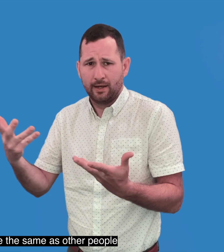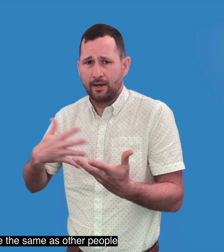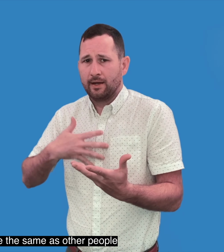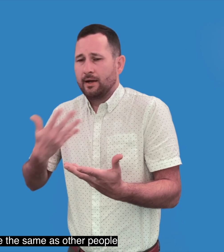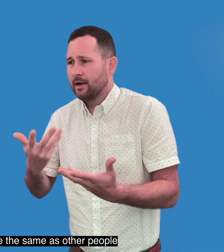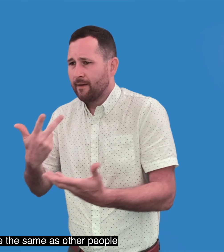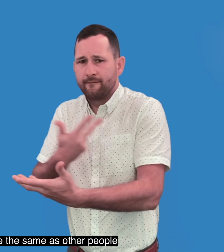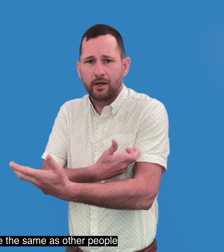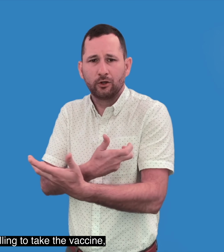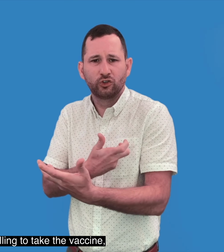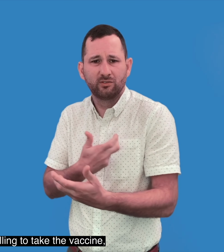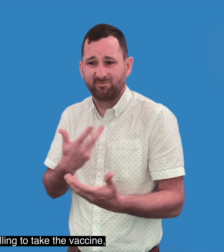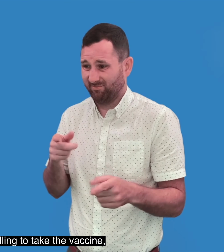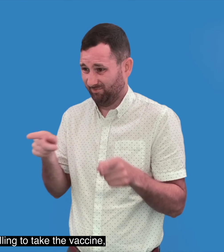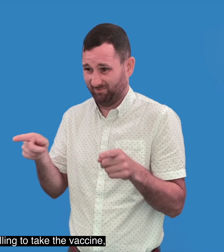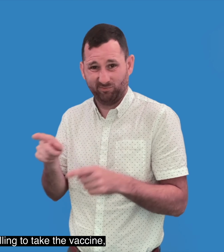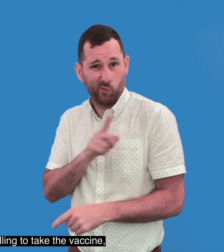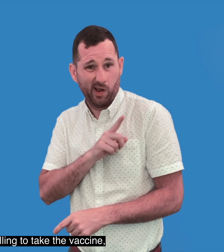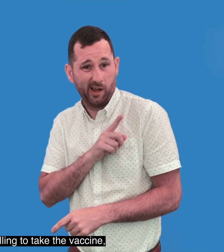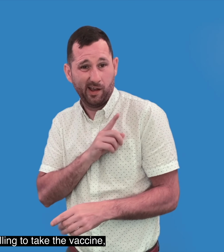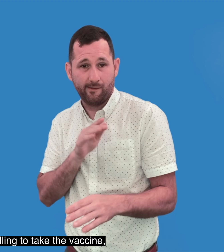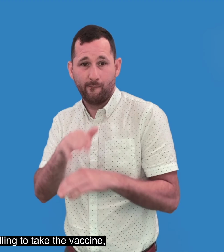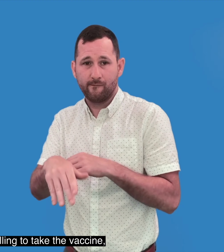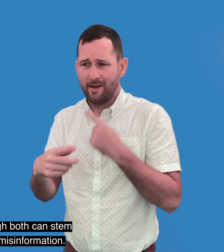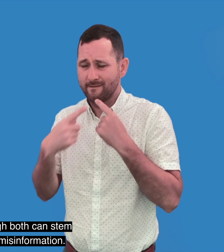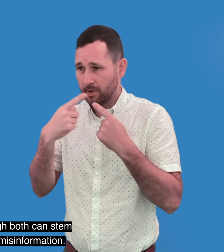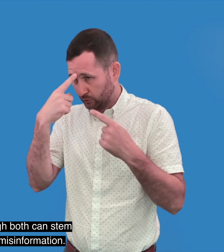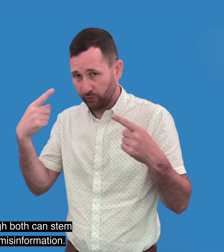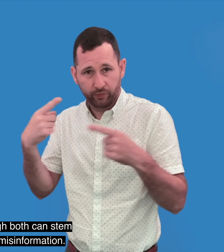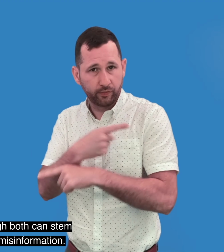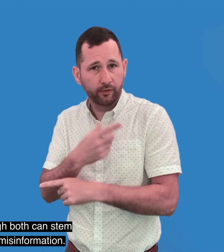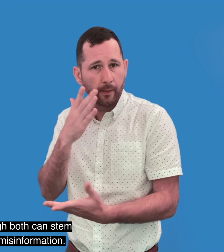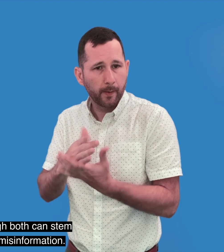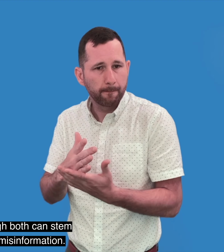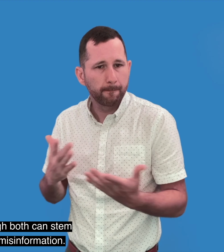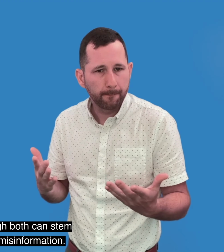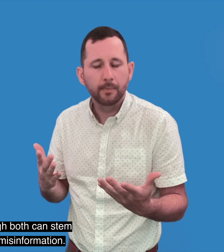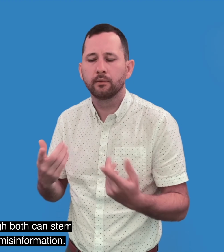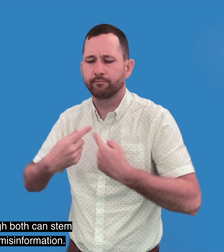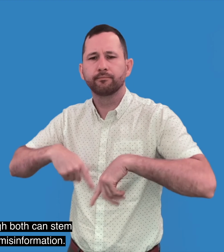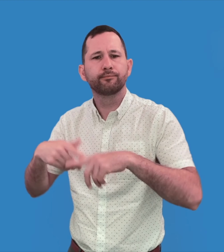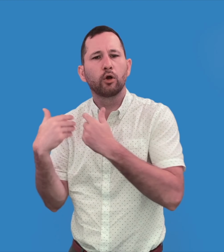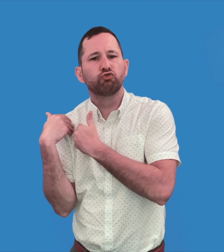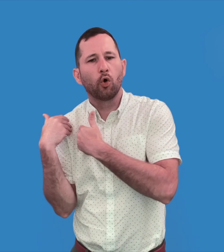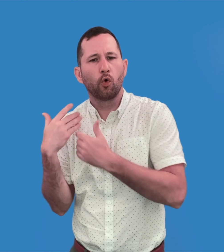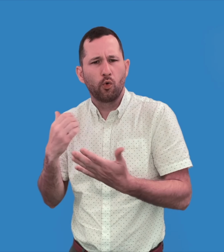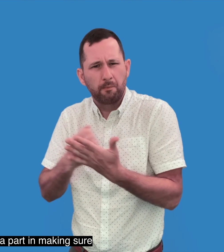as other people who are not willing to take the vaccine, although both can stem from misinformation. We all